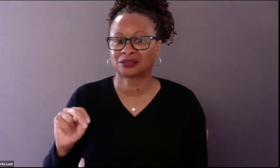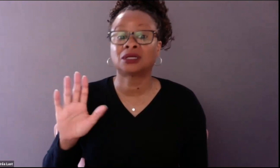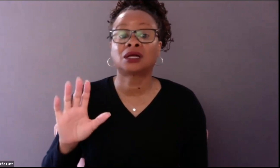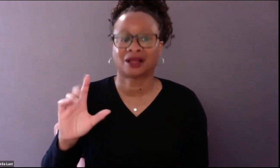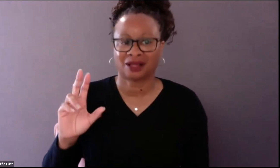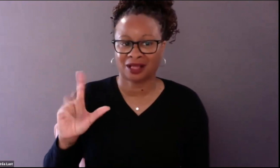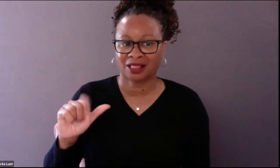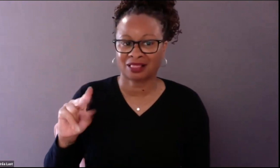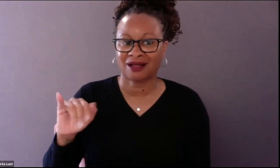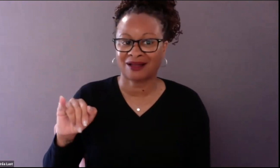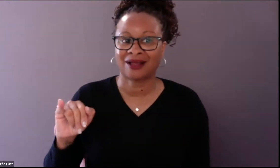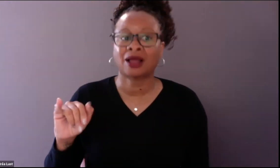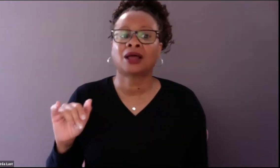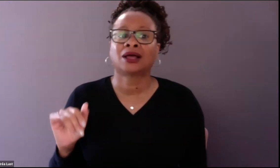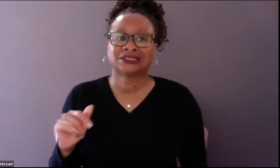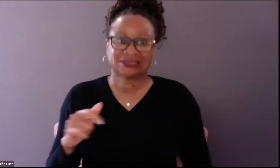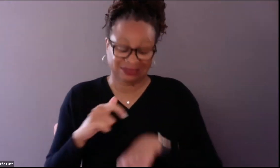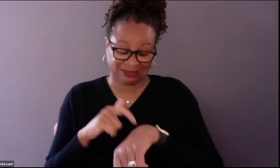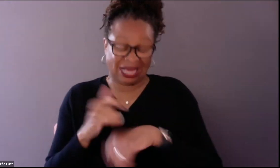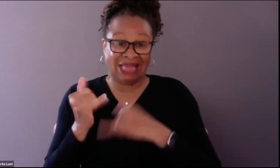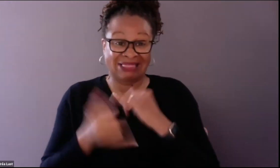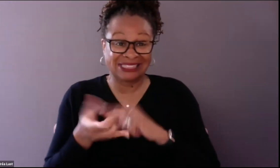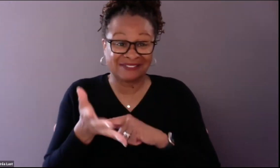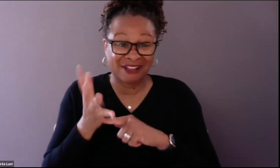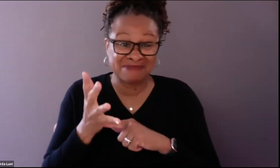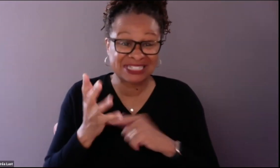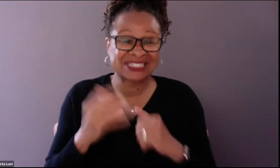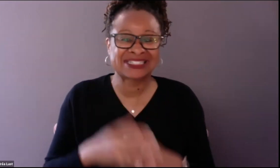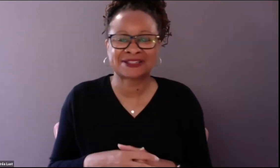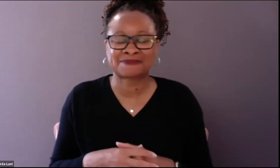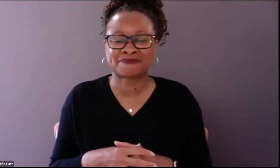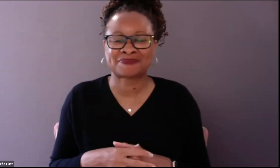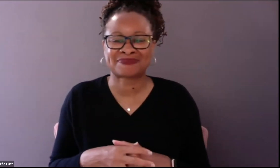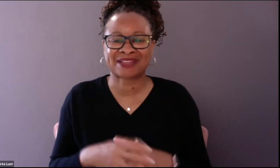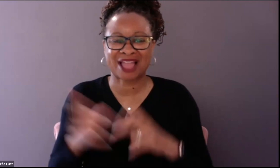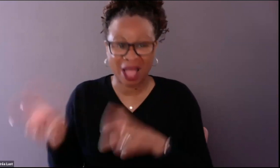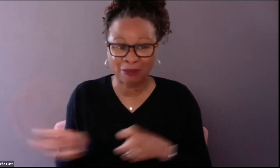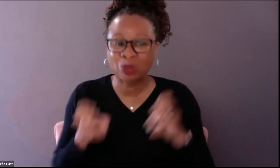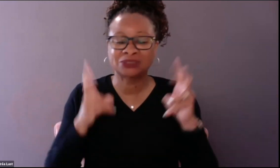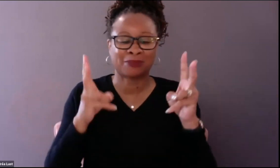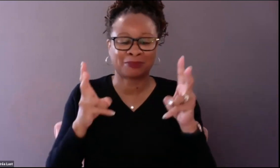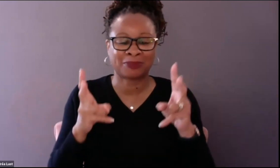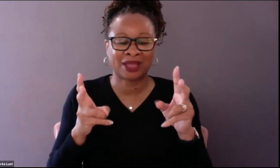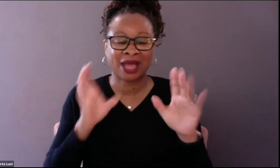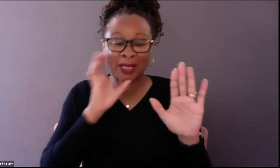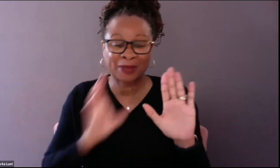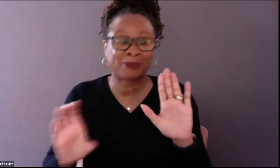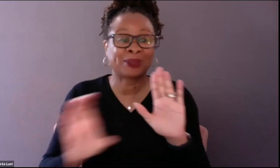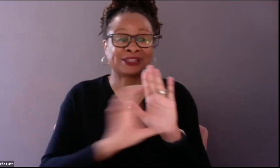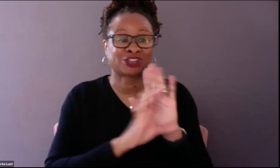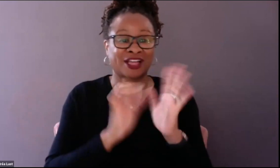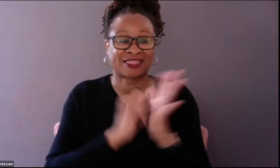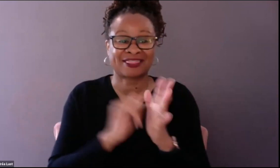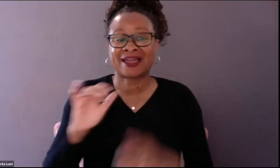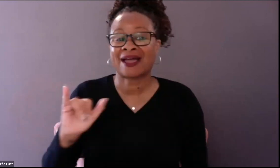We're coming to the last 5 minutes. I was able to pull up the photos that Jaime sent